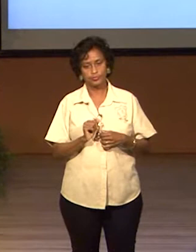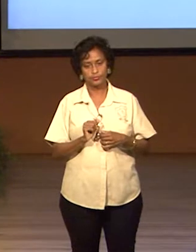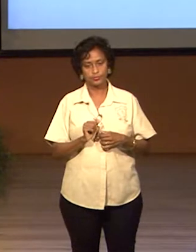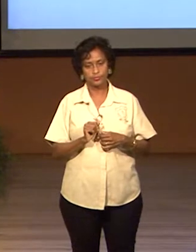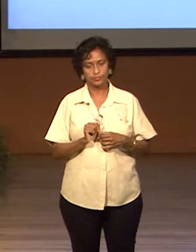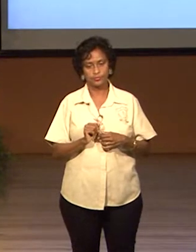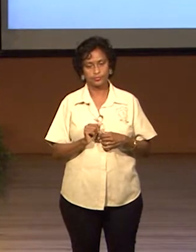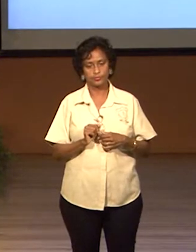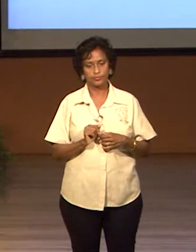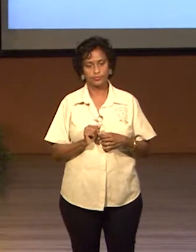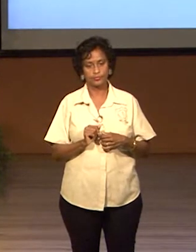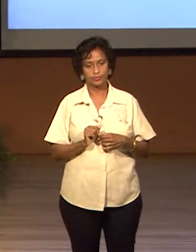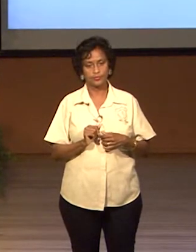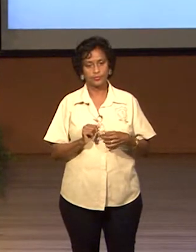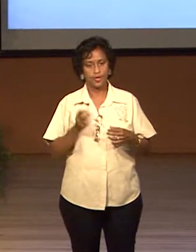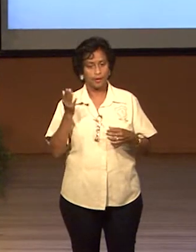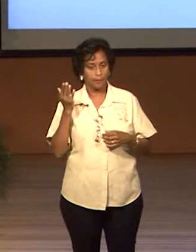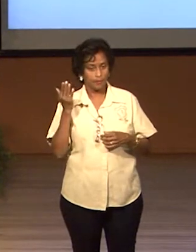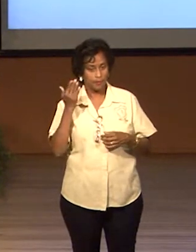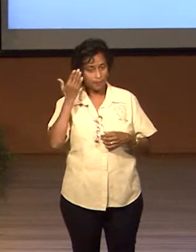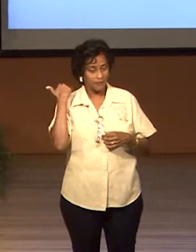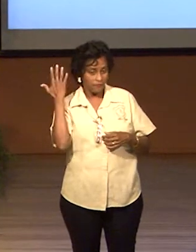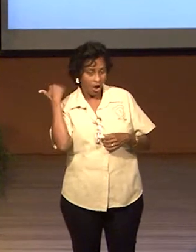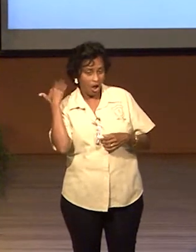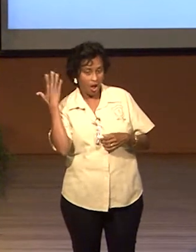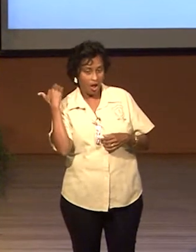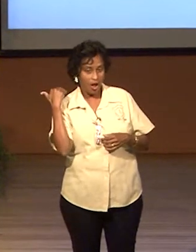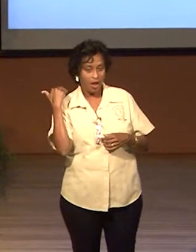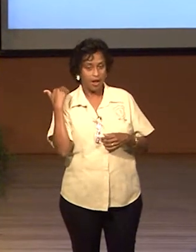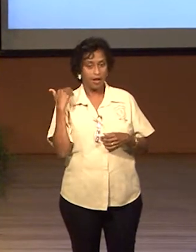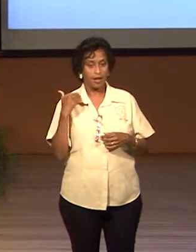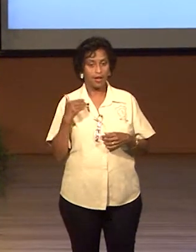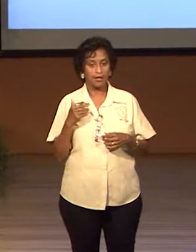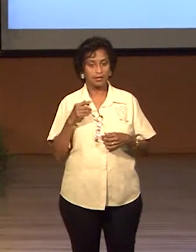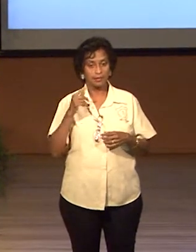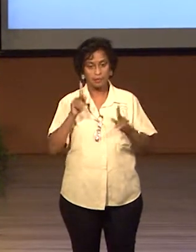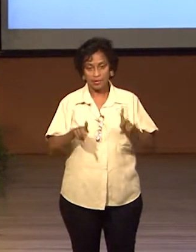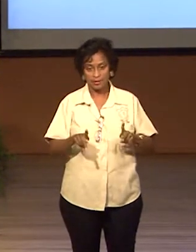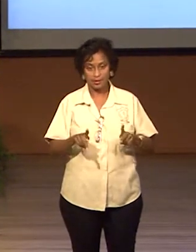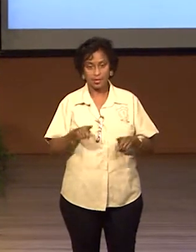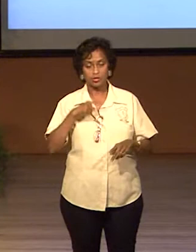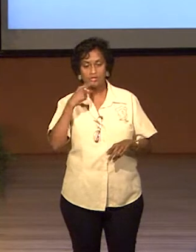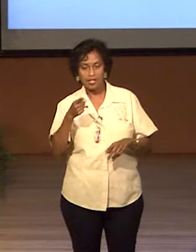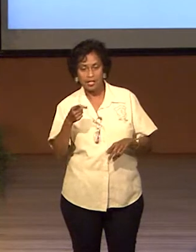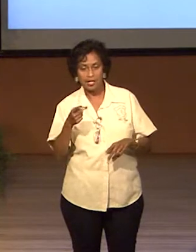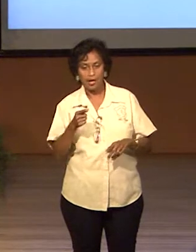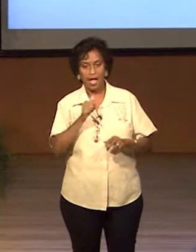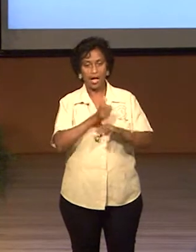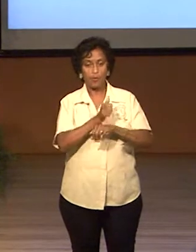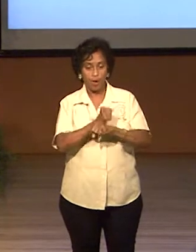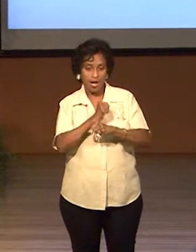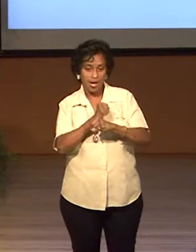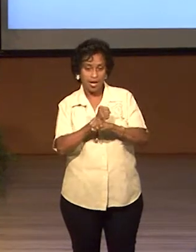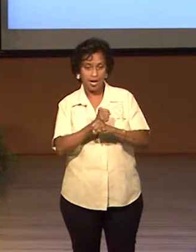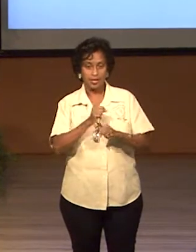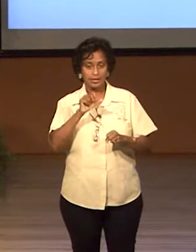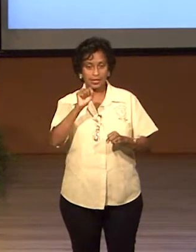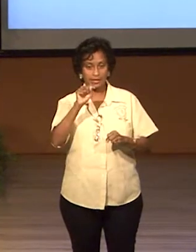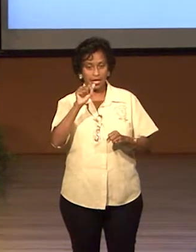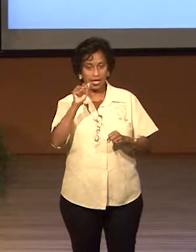just recently somebody told me that they work in St. Anne's, not in the hospital, but they were